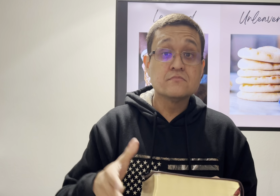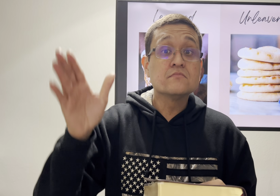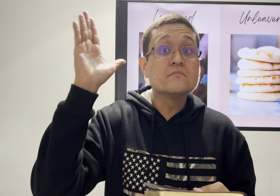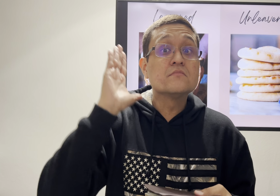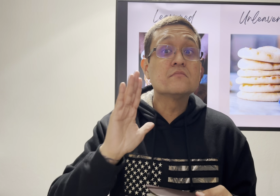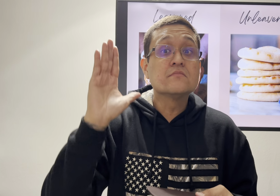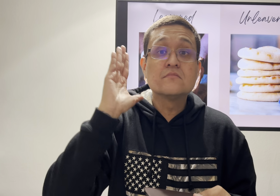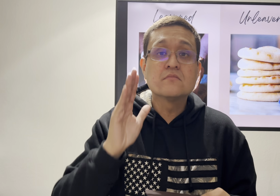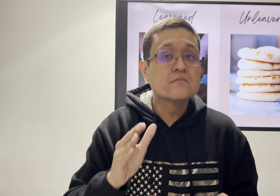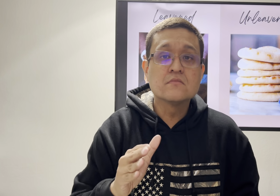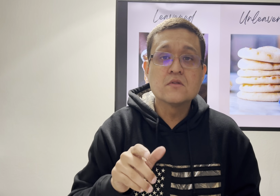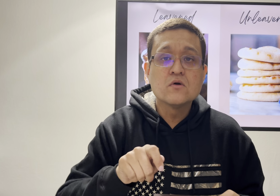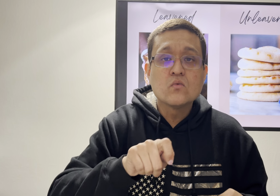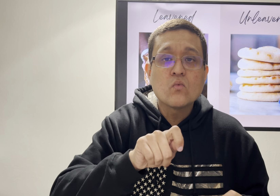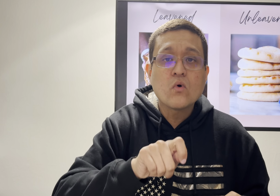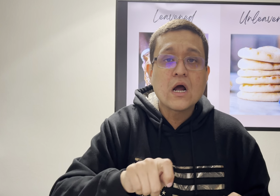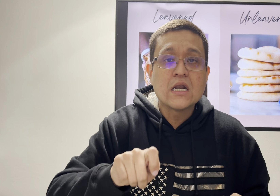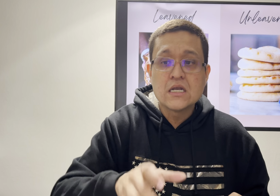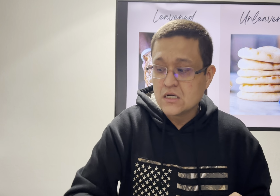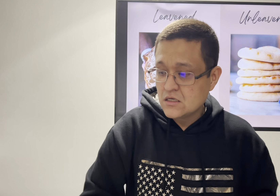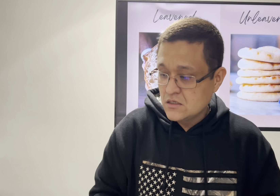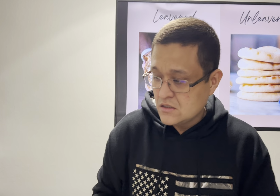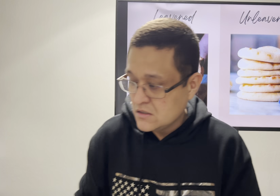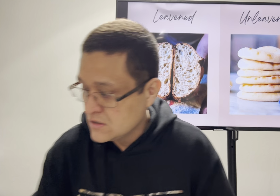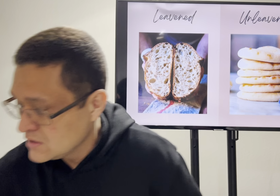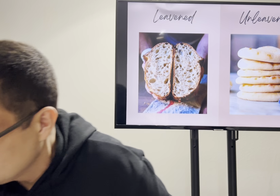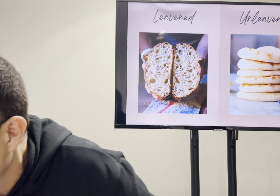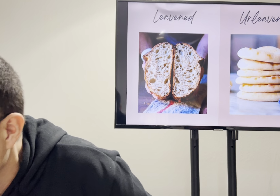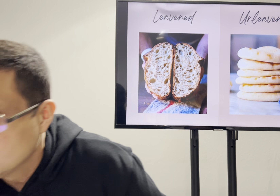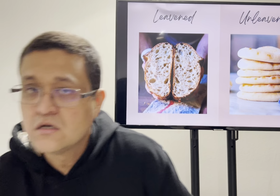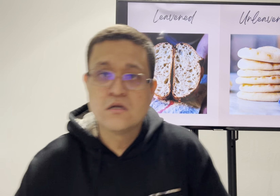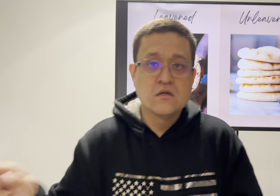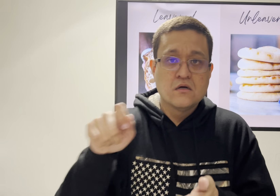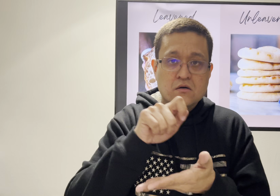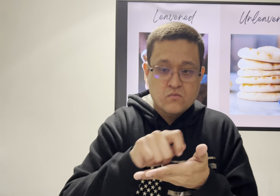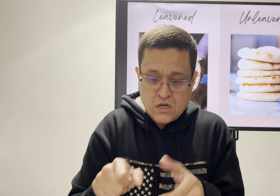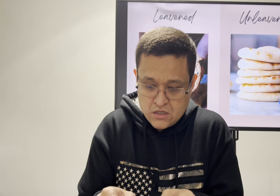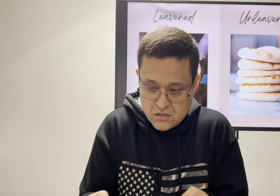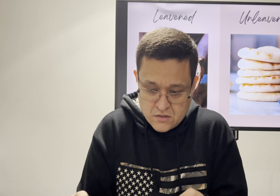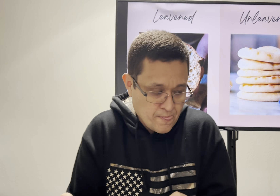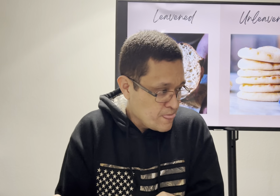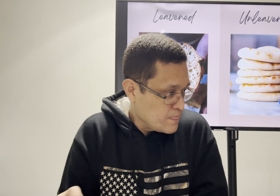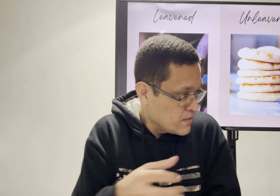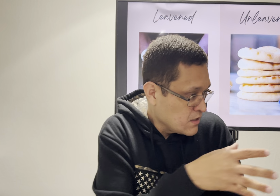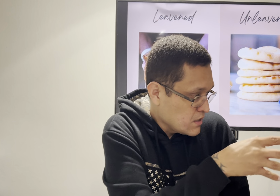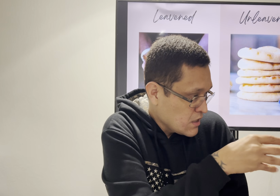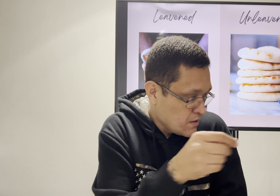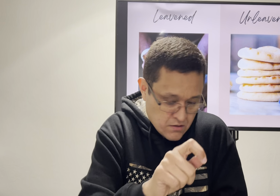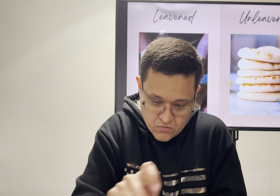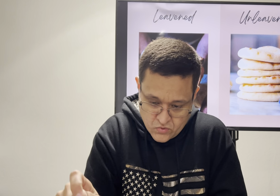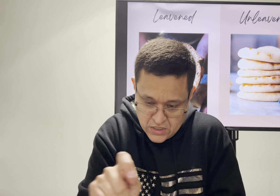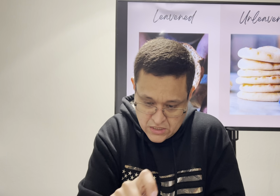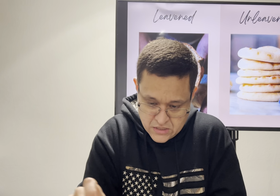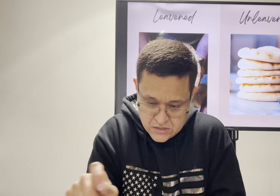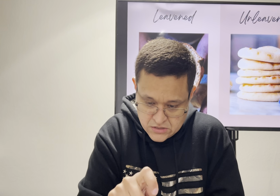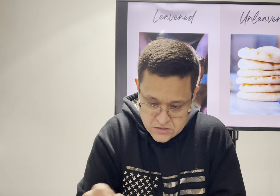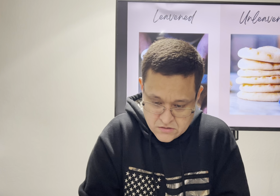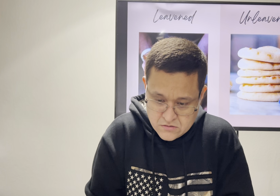So back in the day, they had scrolls and scripts that they had to write. They didn't have the printing presses and things like we have today. They